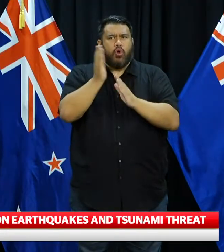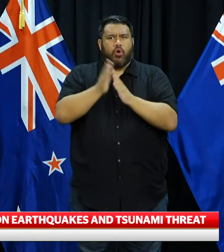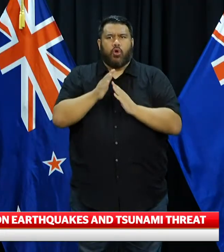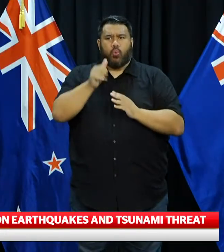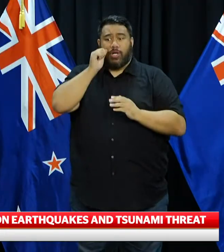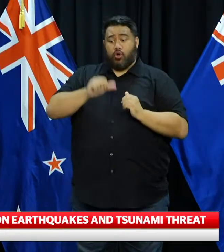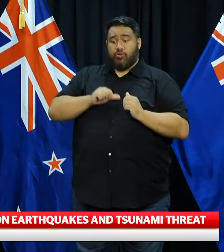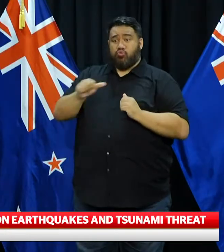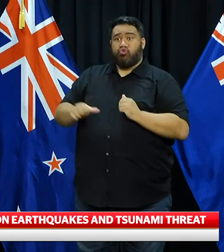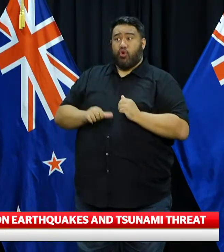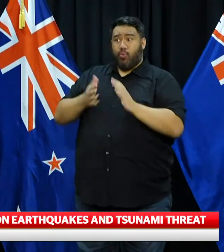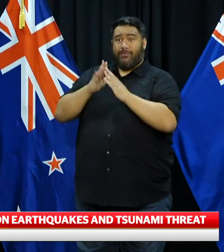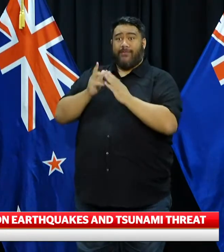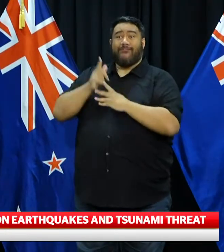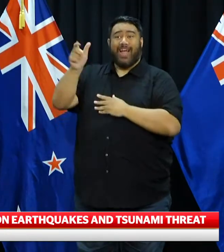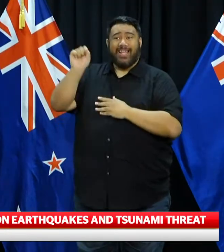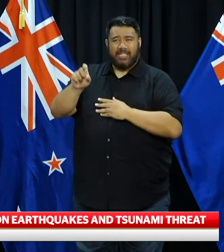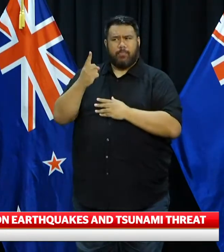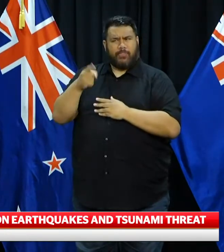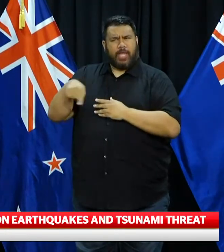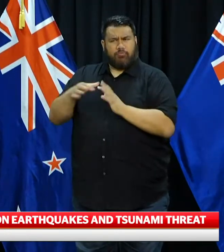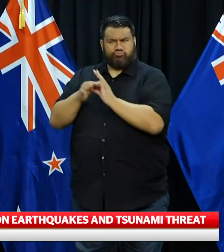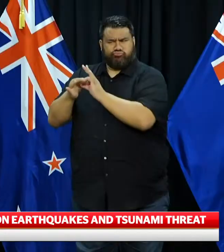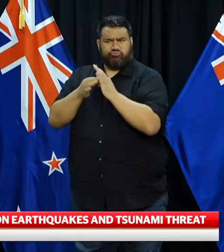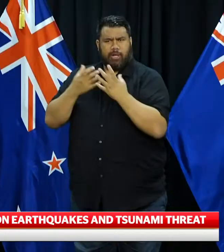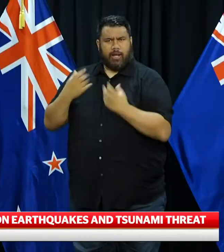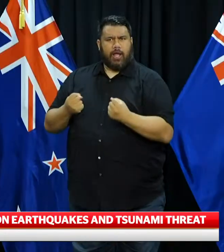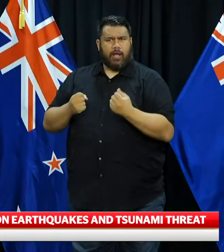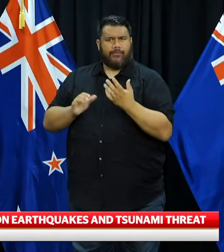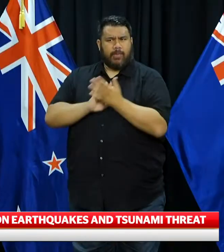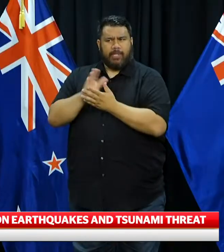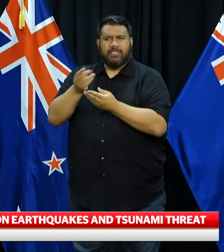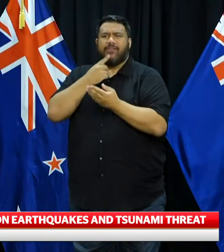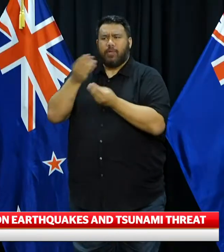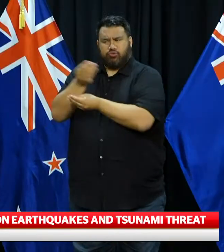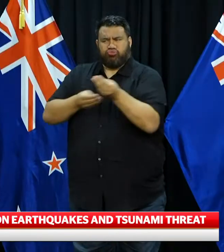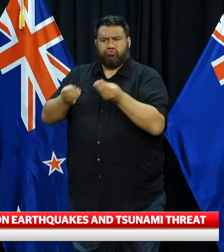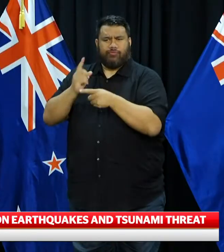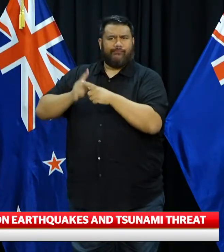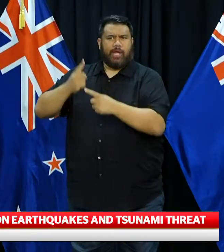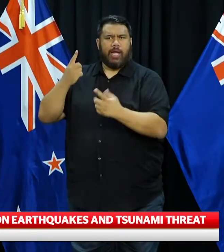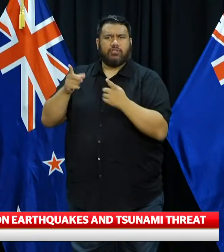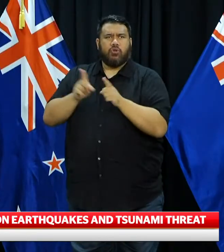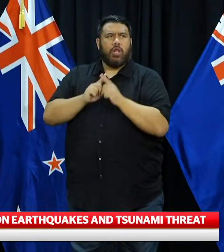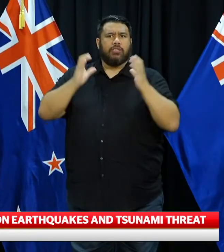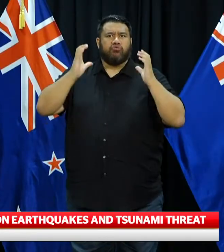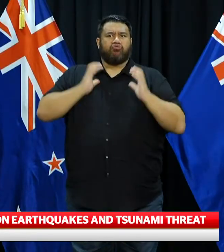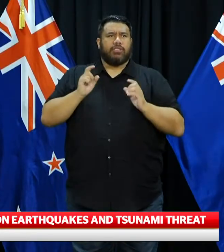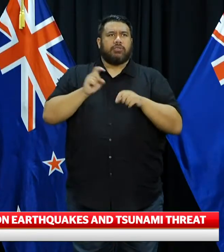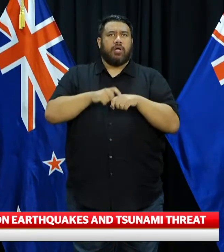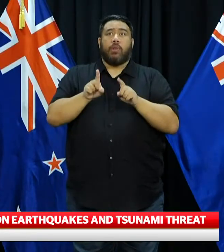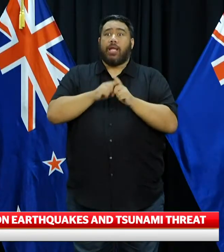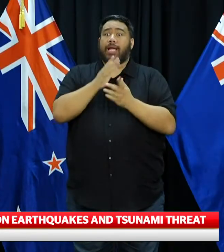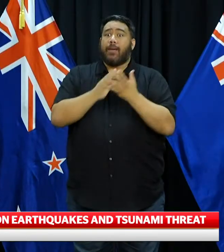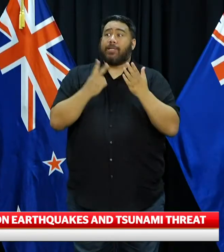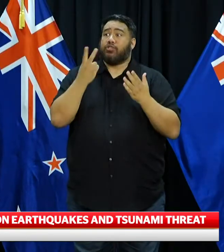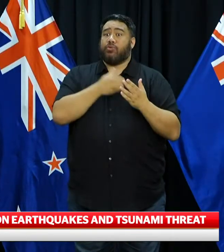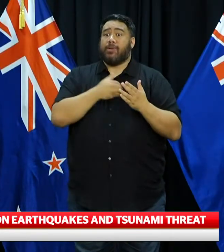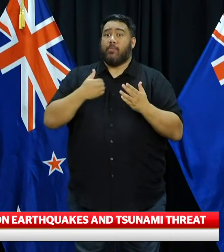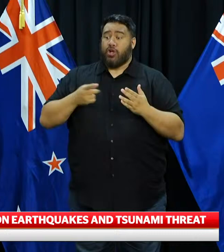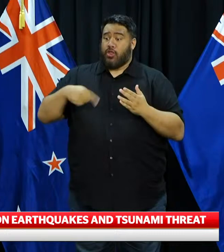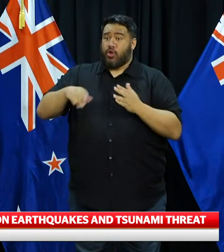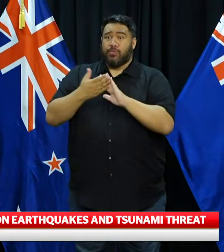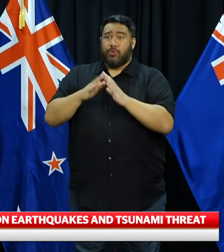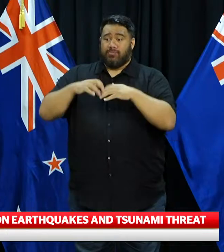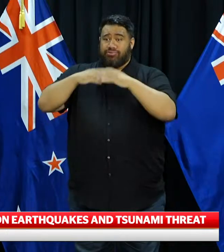really interlinked, which is helpful in these times of stress. When that alarm went at 2:29 this morning, those communities were the